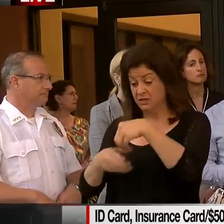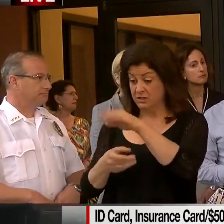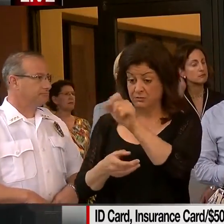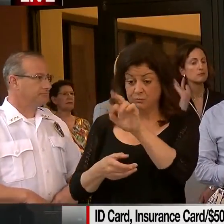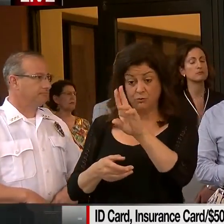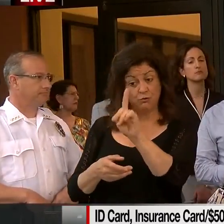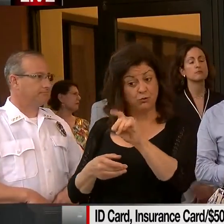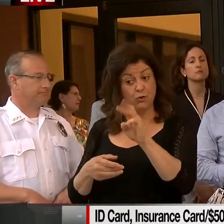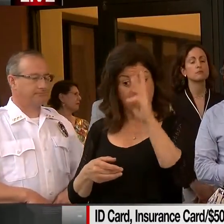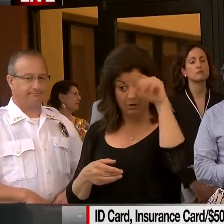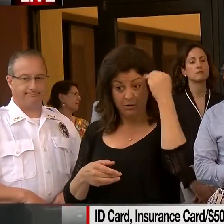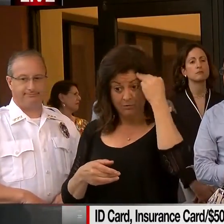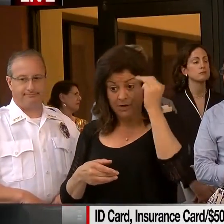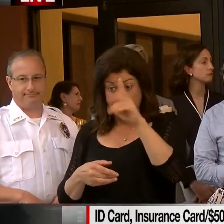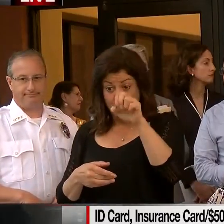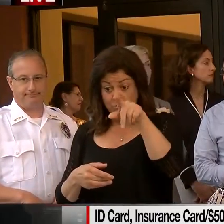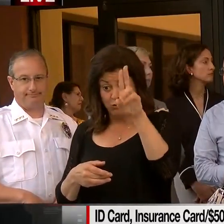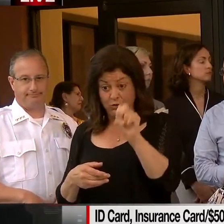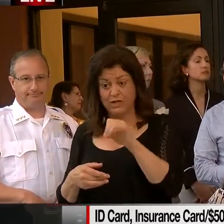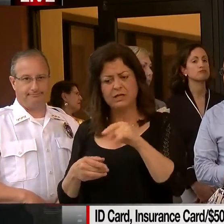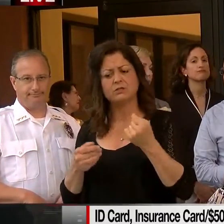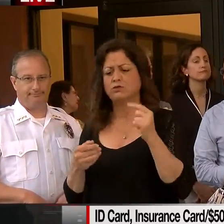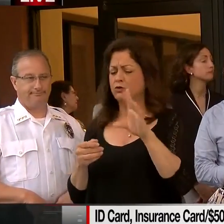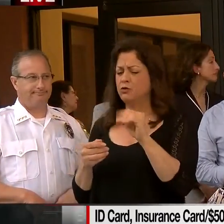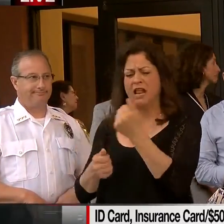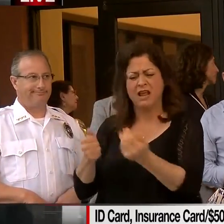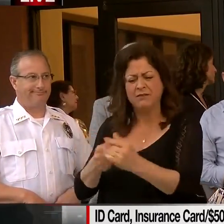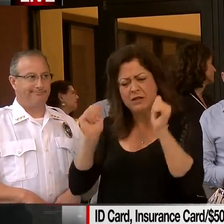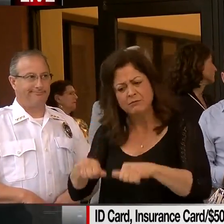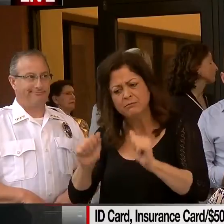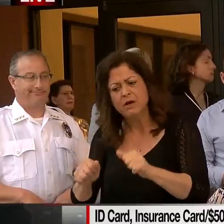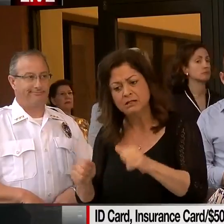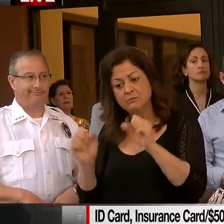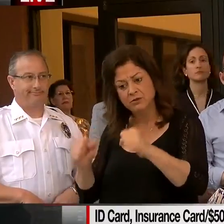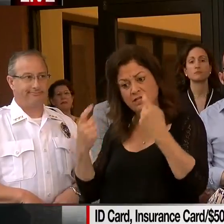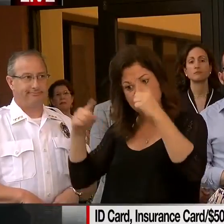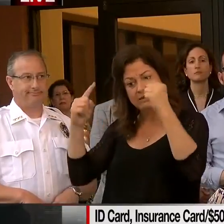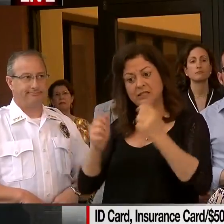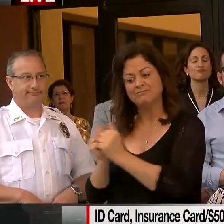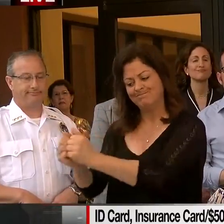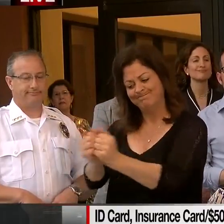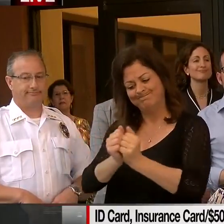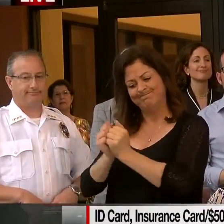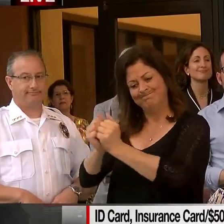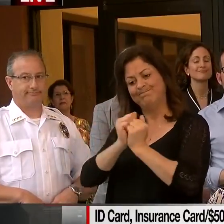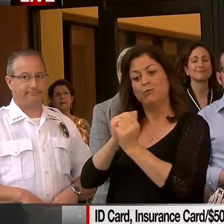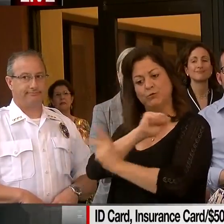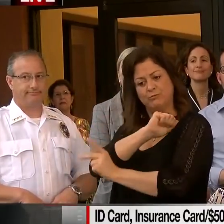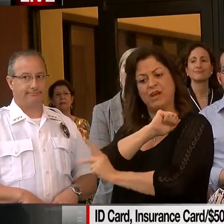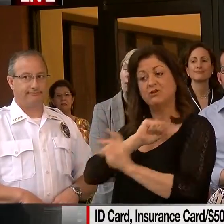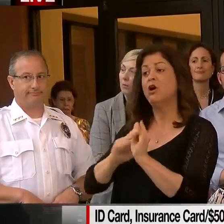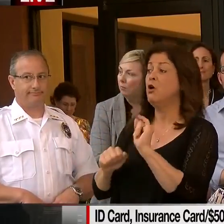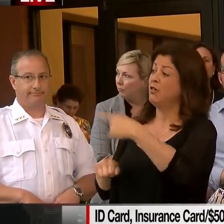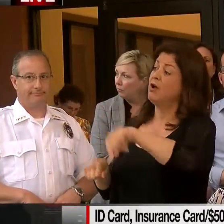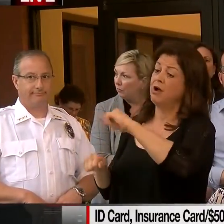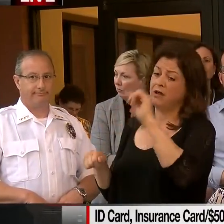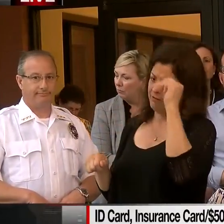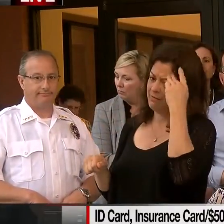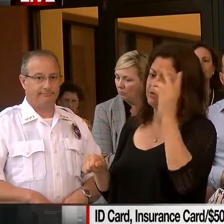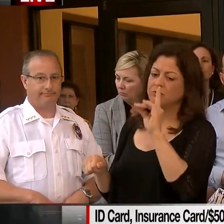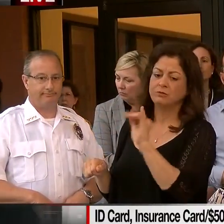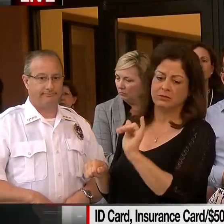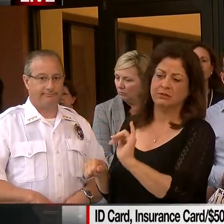Bohr is going way out of his way to make sure that this is a successful parish-wide initiative, and in our other area mayors as well. Yes, sir. Is the limitation in